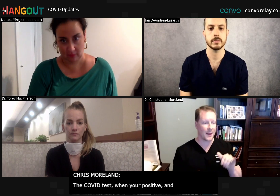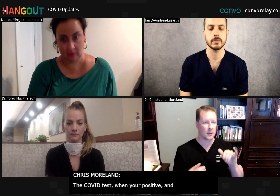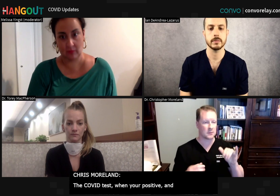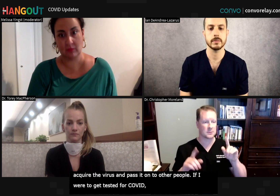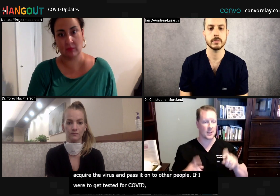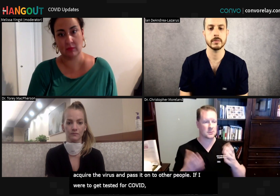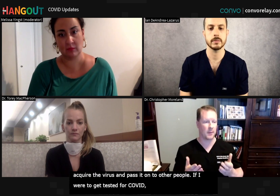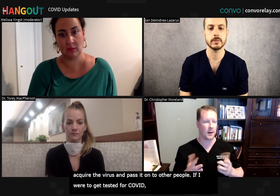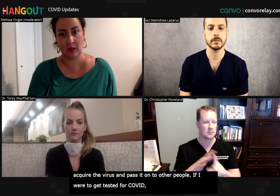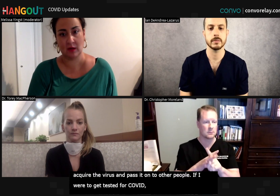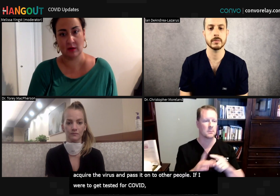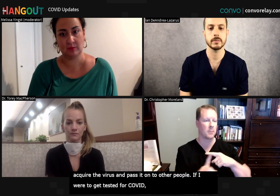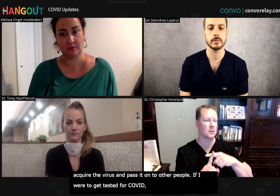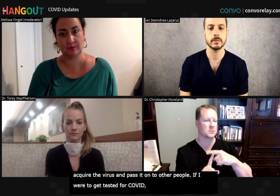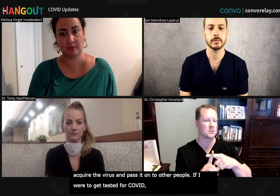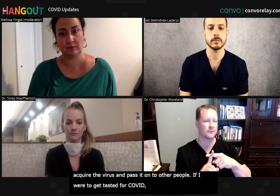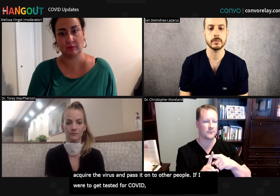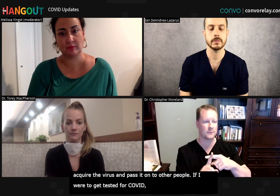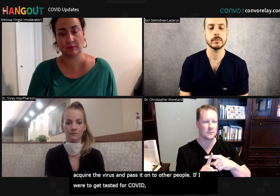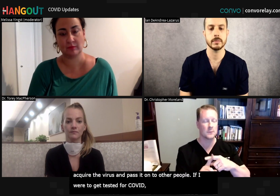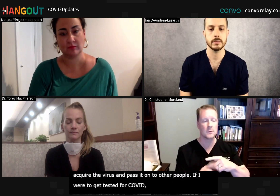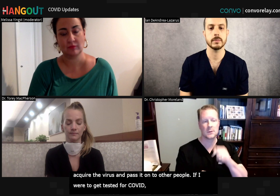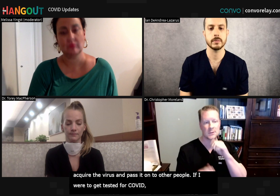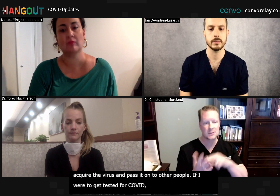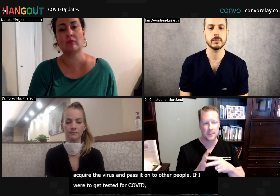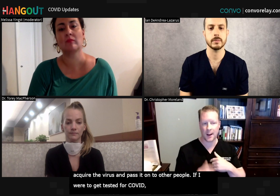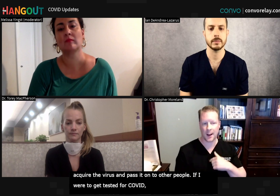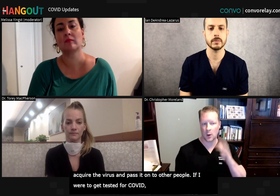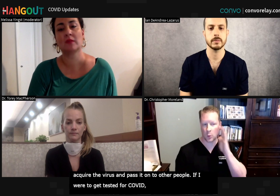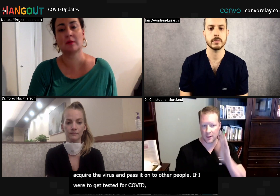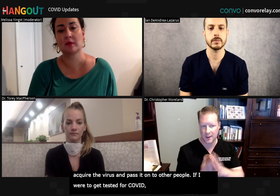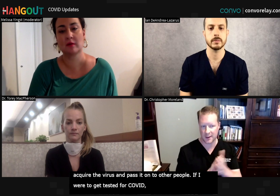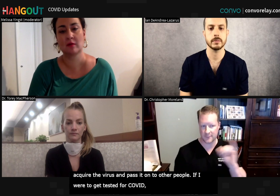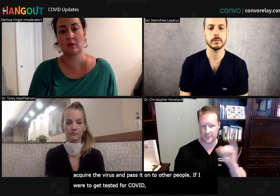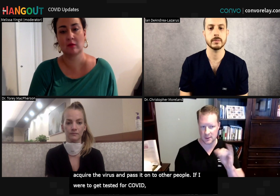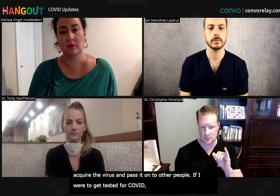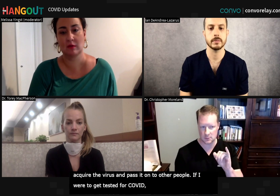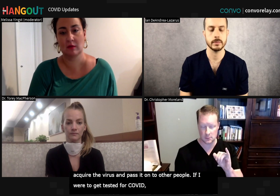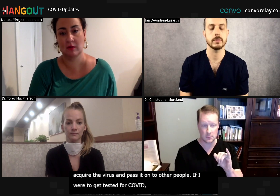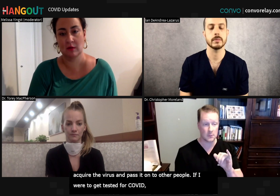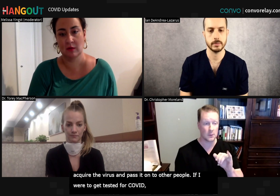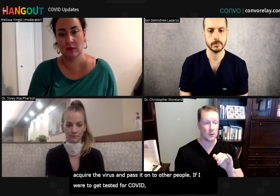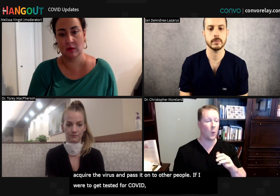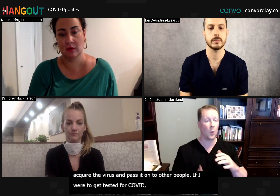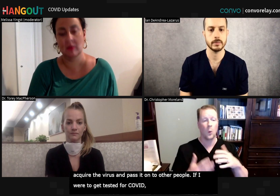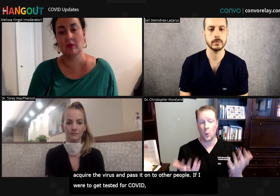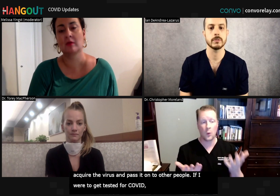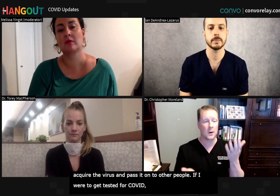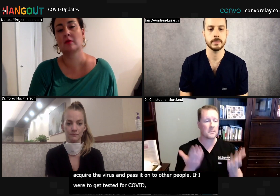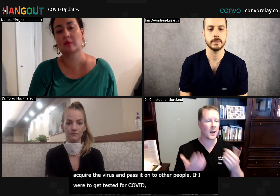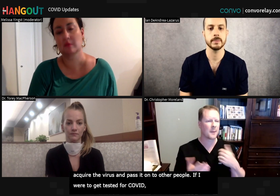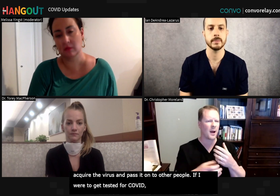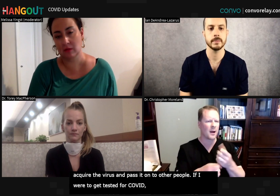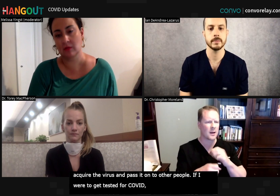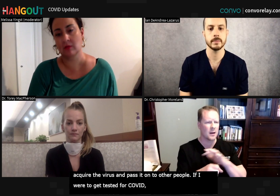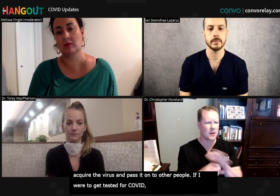it, transmitting it, that test may show positive. It doesn't mean that I'm going to get infected, however.